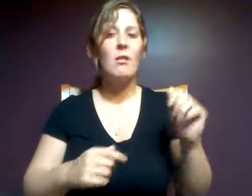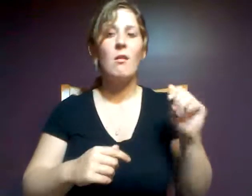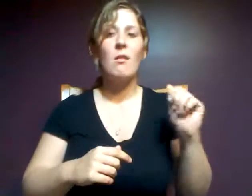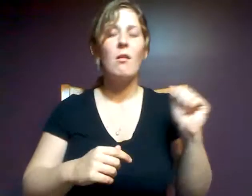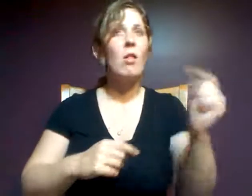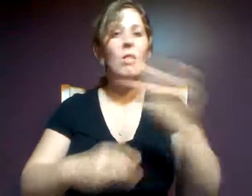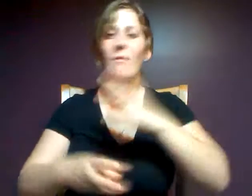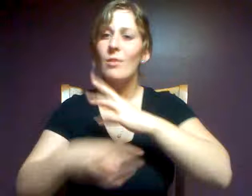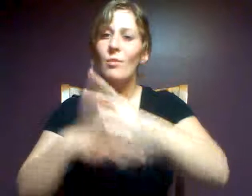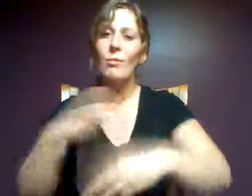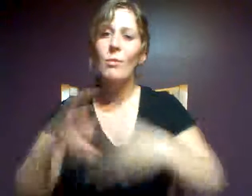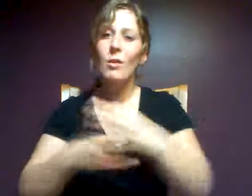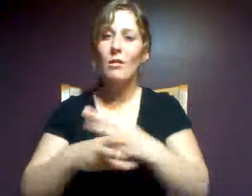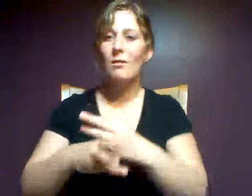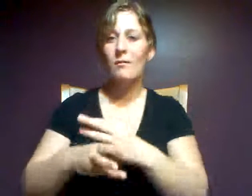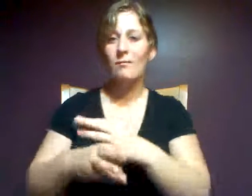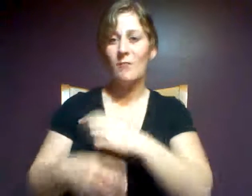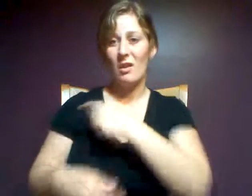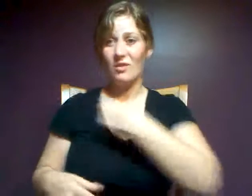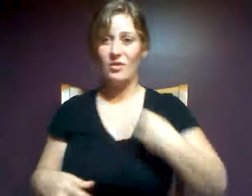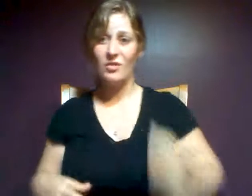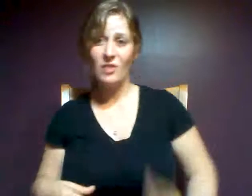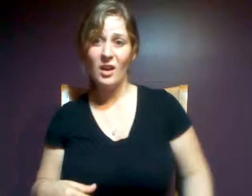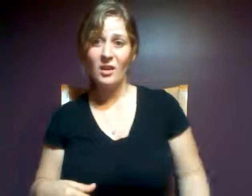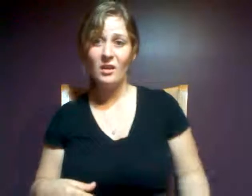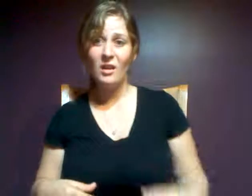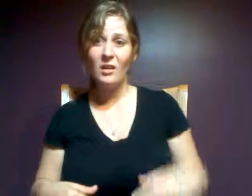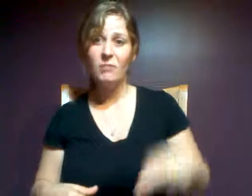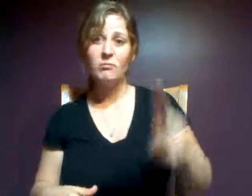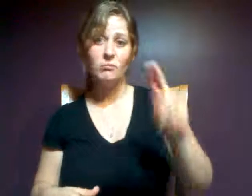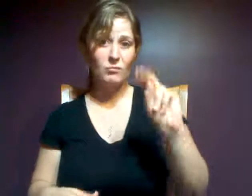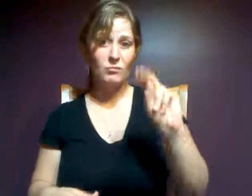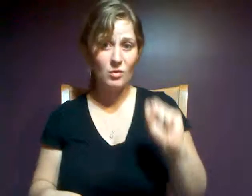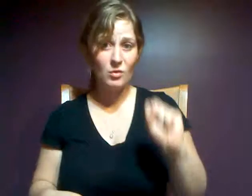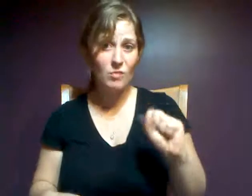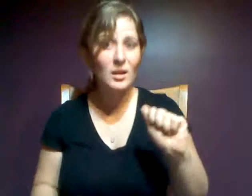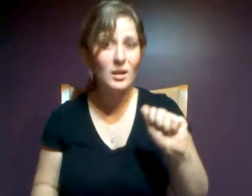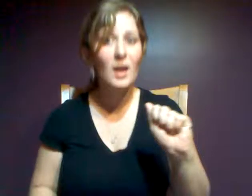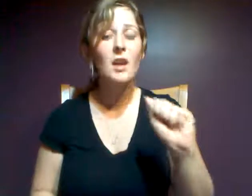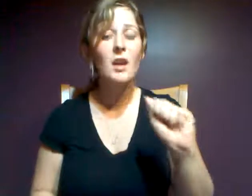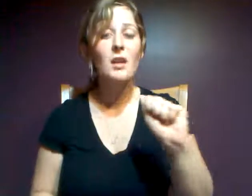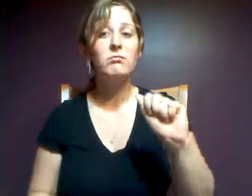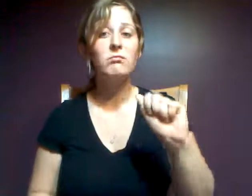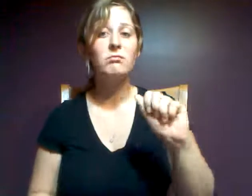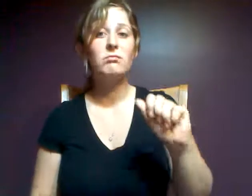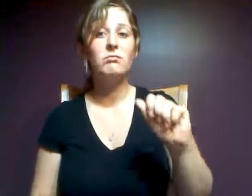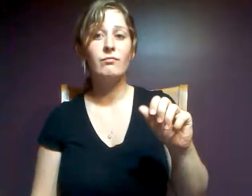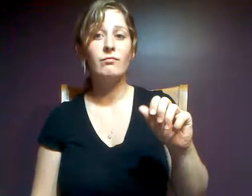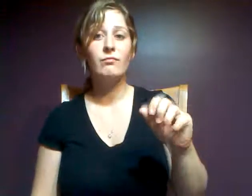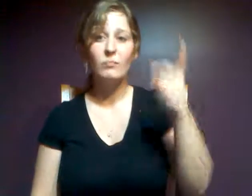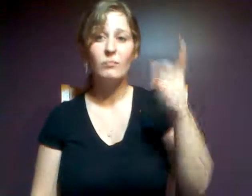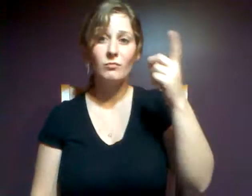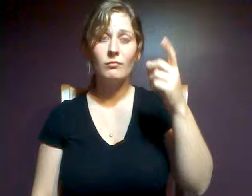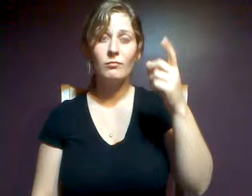much you actually weigh. So to be super clear, we're talking about the way you think you look, not